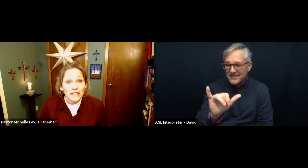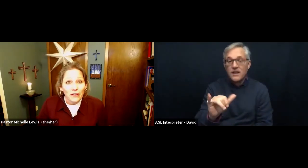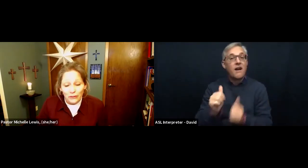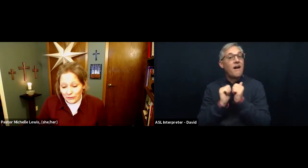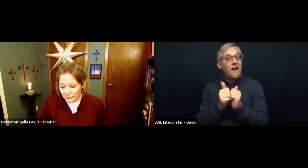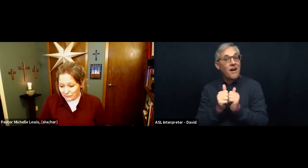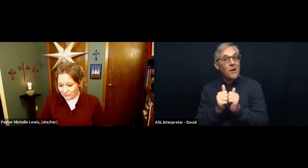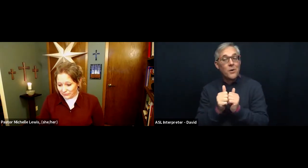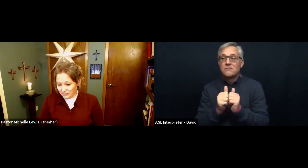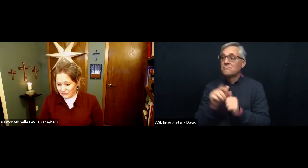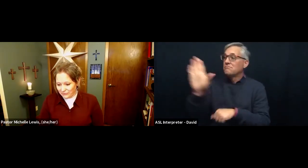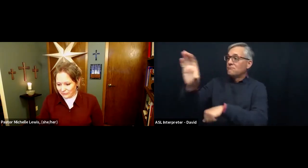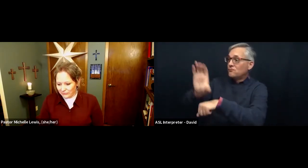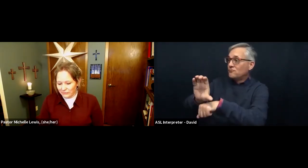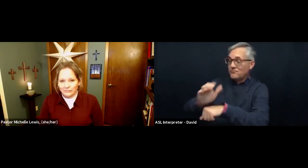work together.